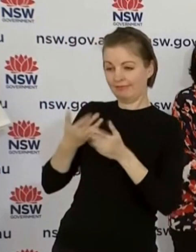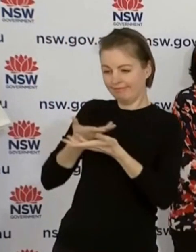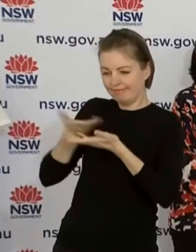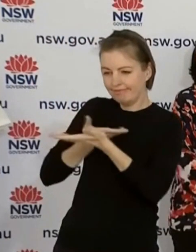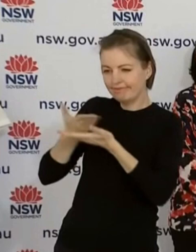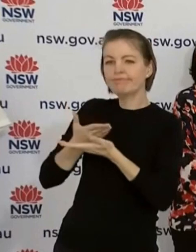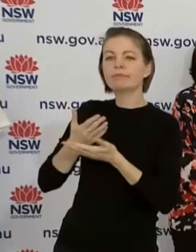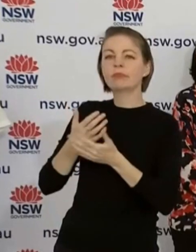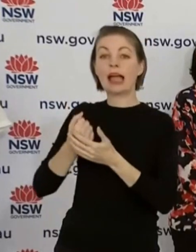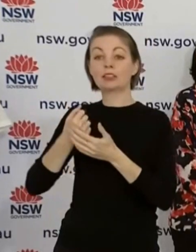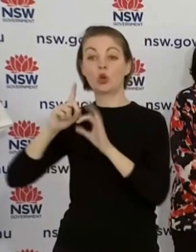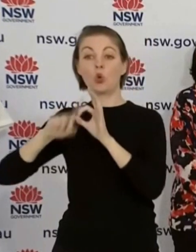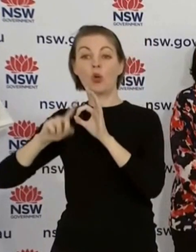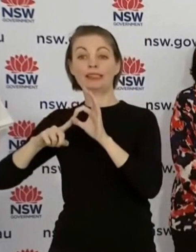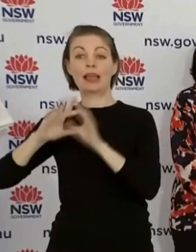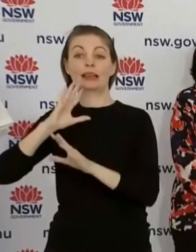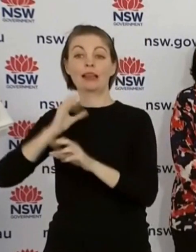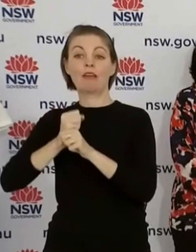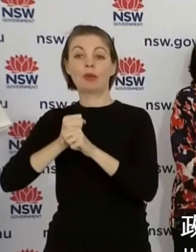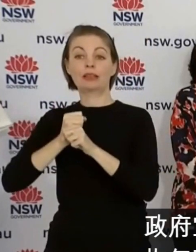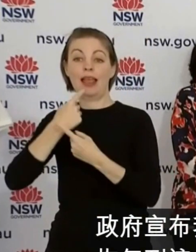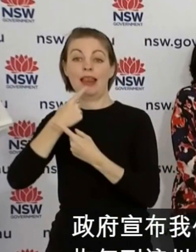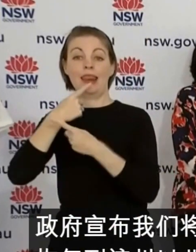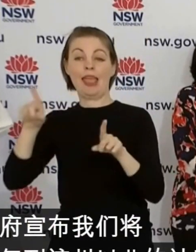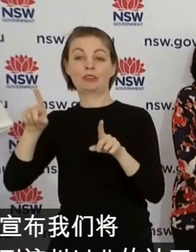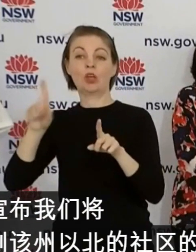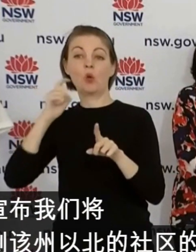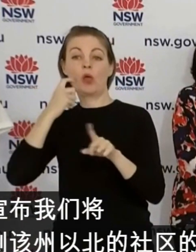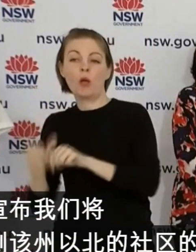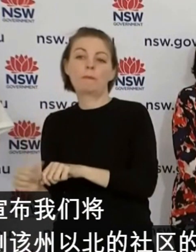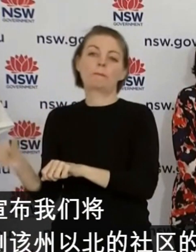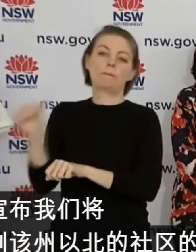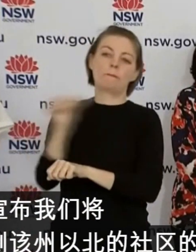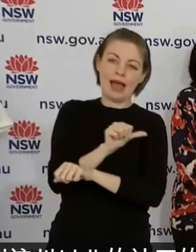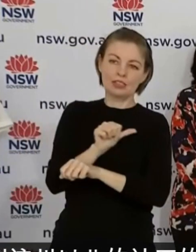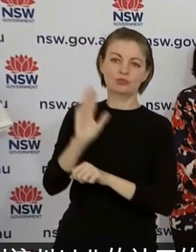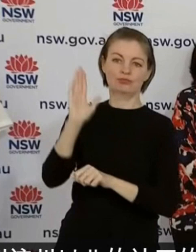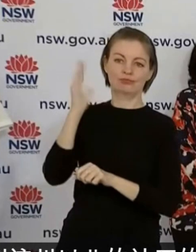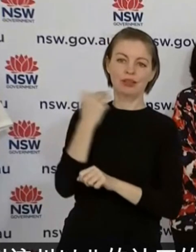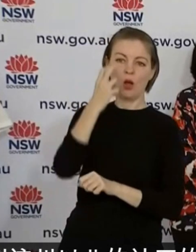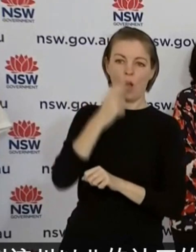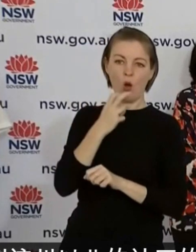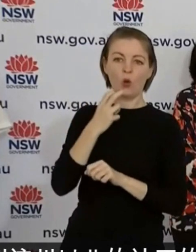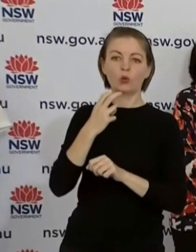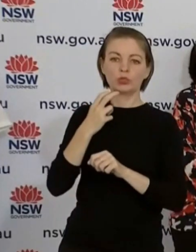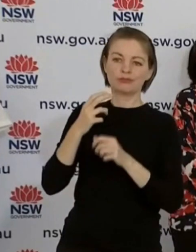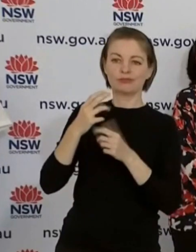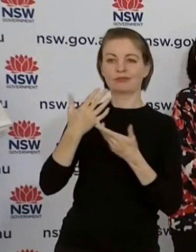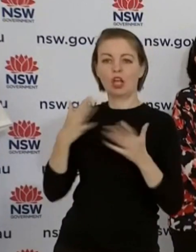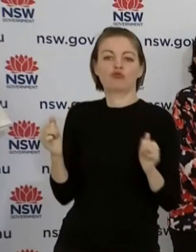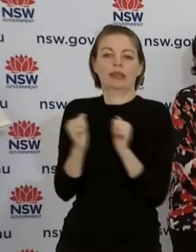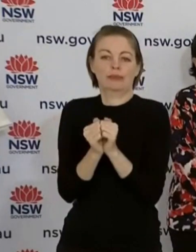announcement by the Queensland Government that we are reverting back to the previous arrangements for those communities north of this